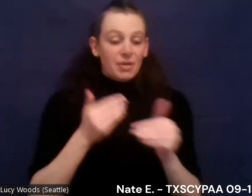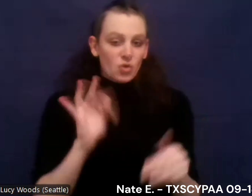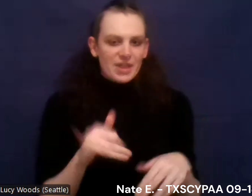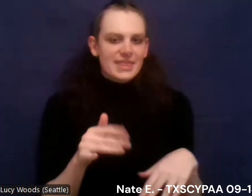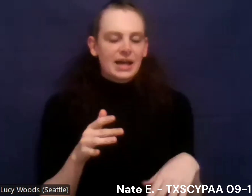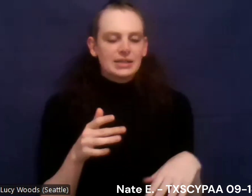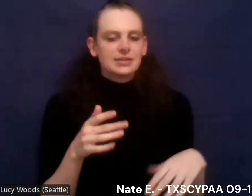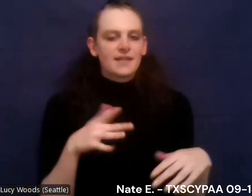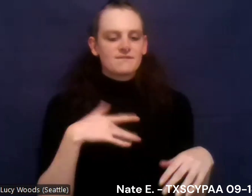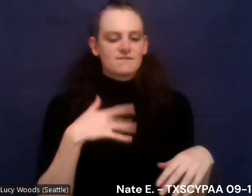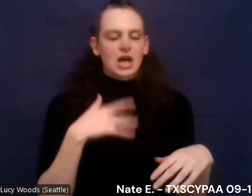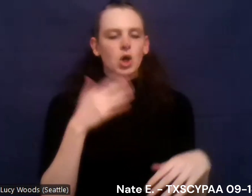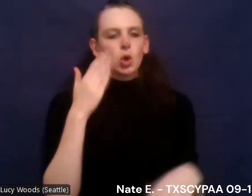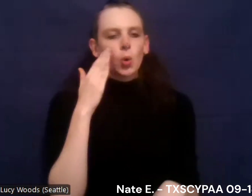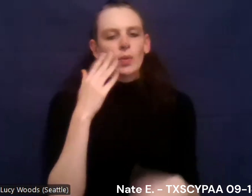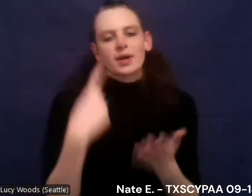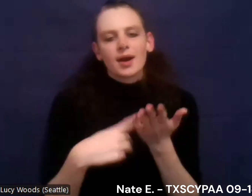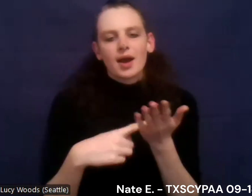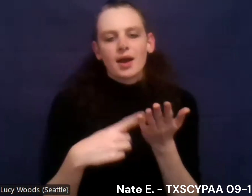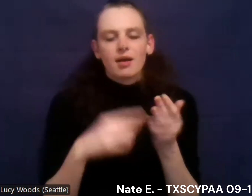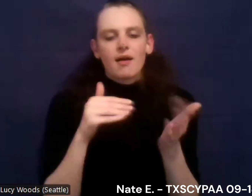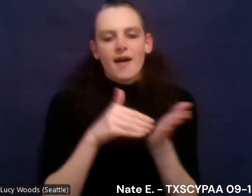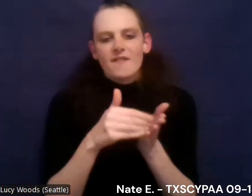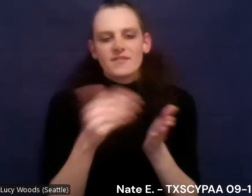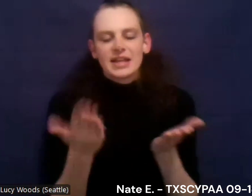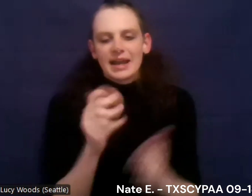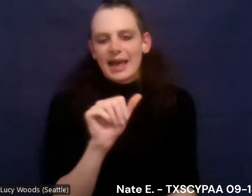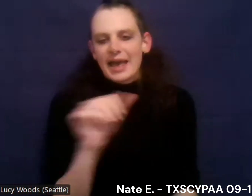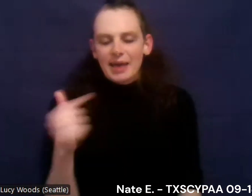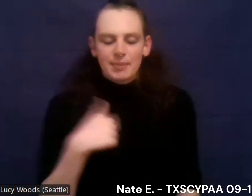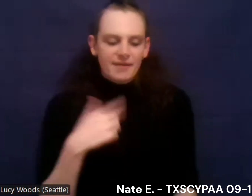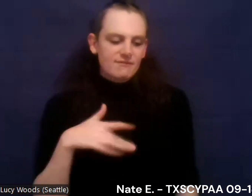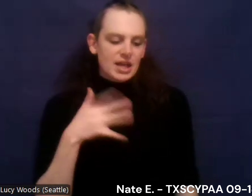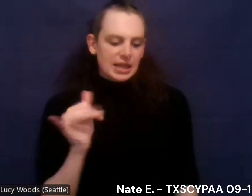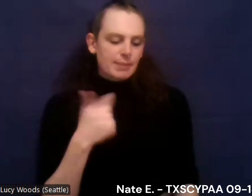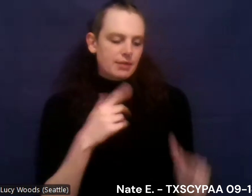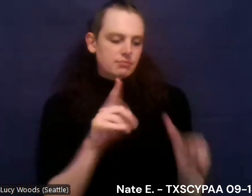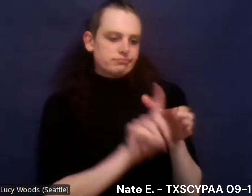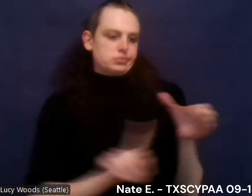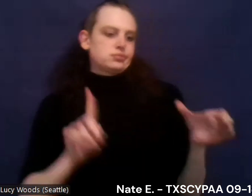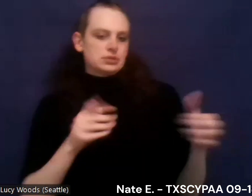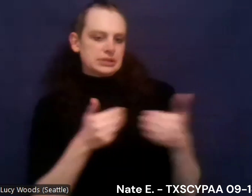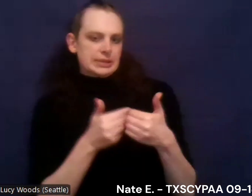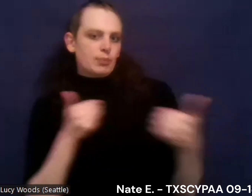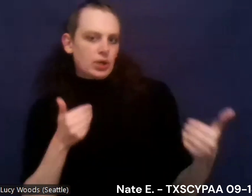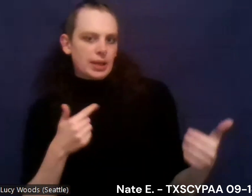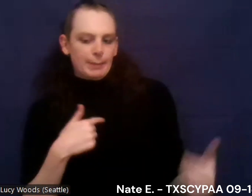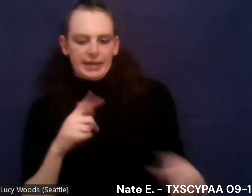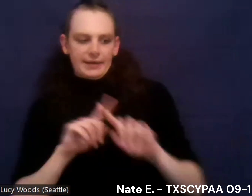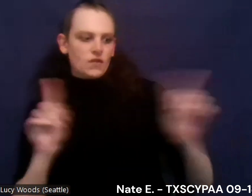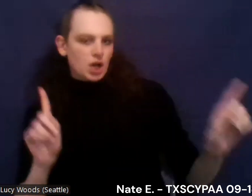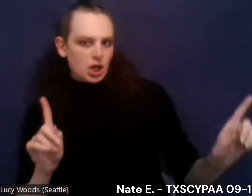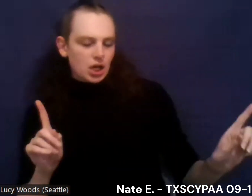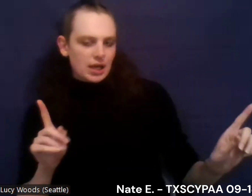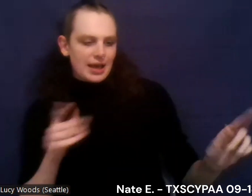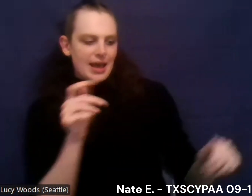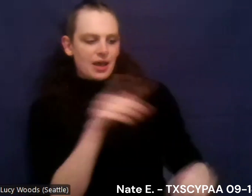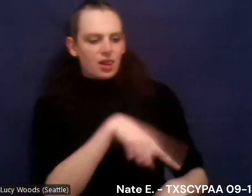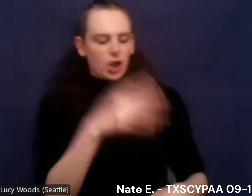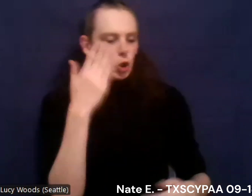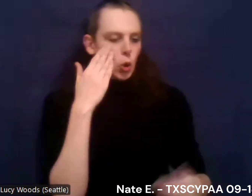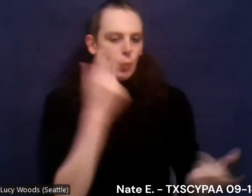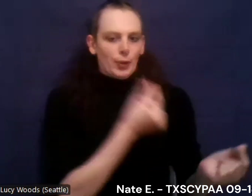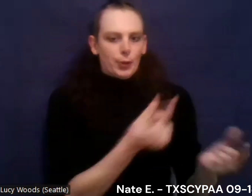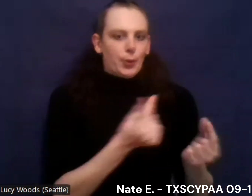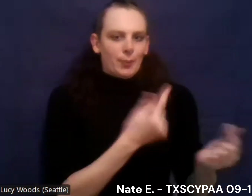in AA where I felt separate, different than, everyone else knows what they're doing and I don't.